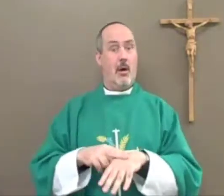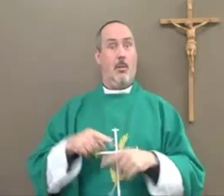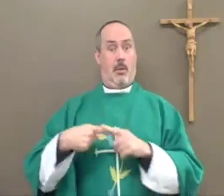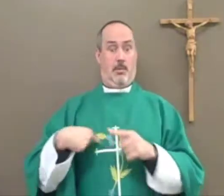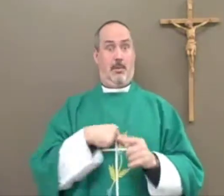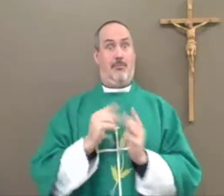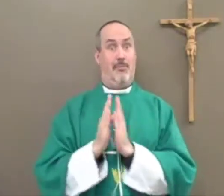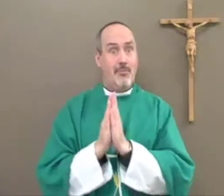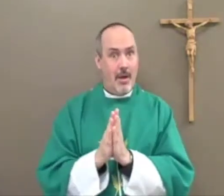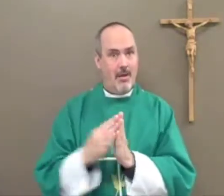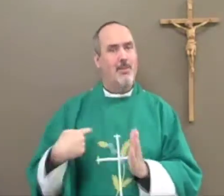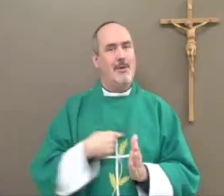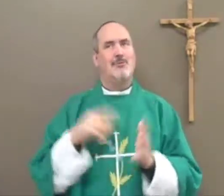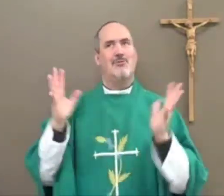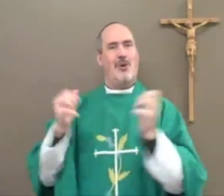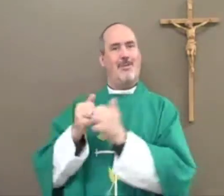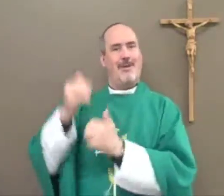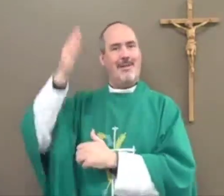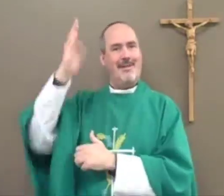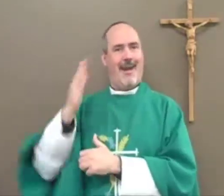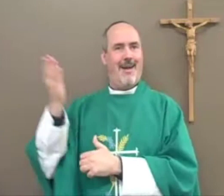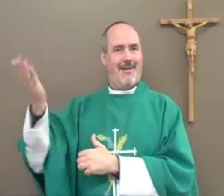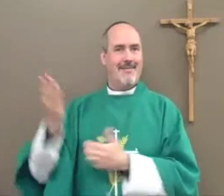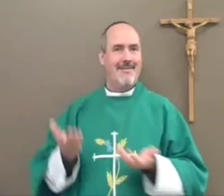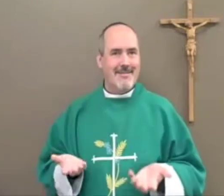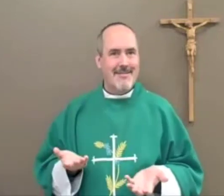Praying, of course, when we pray, we are talking with God.